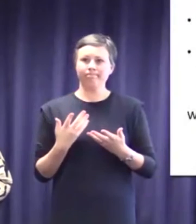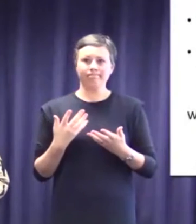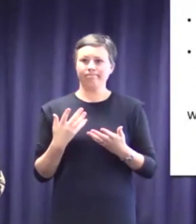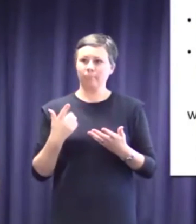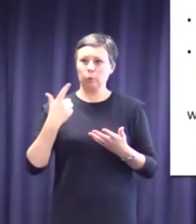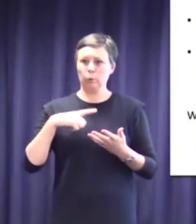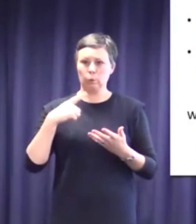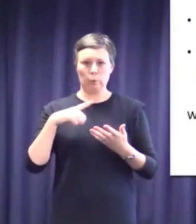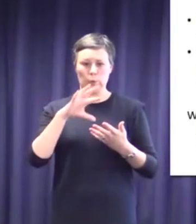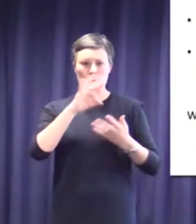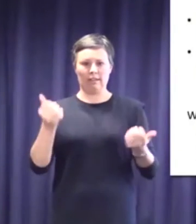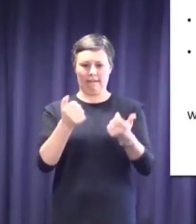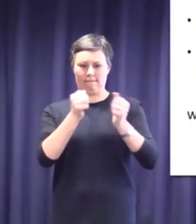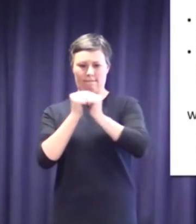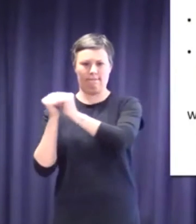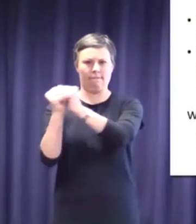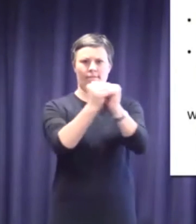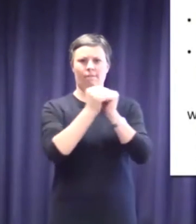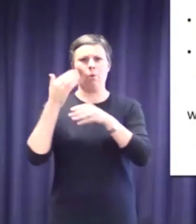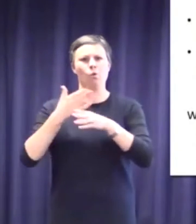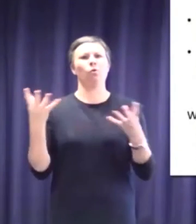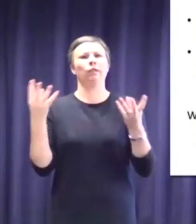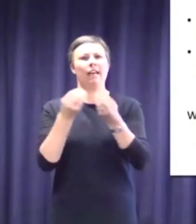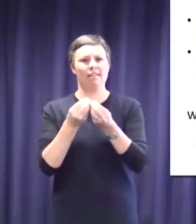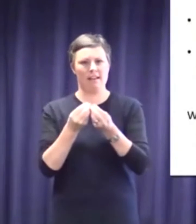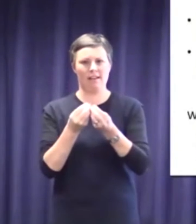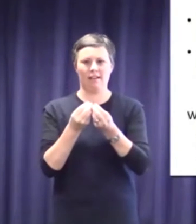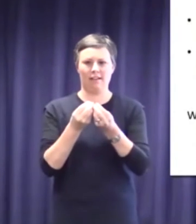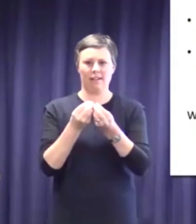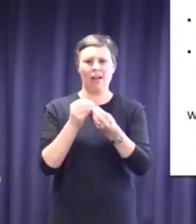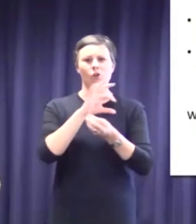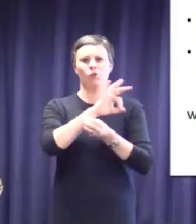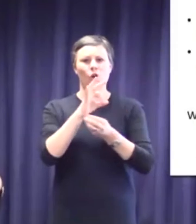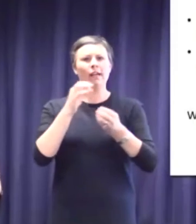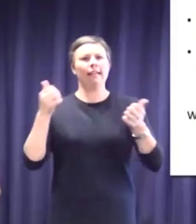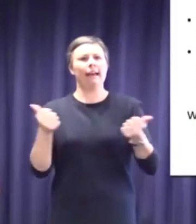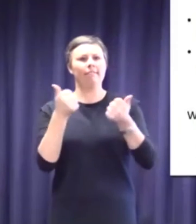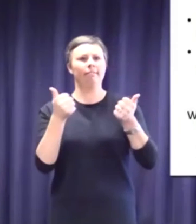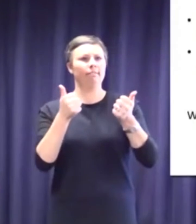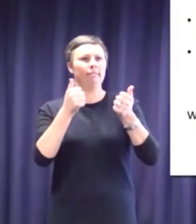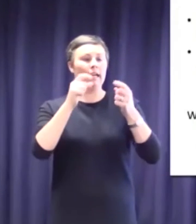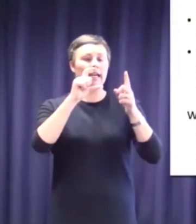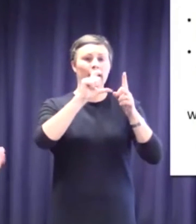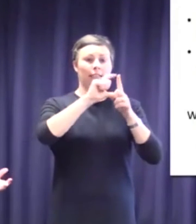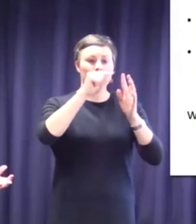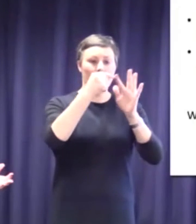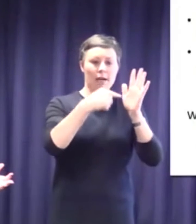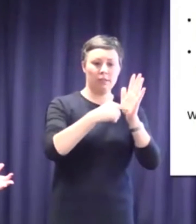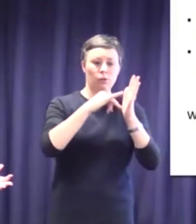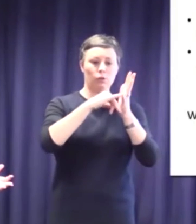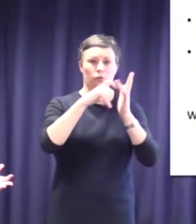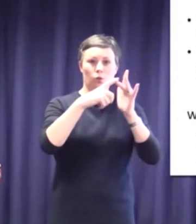a lack of cooperation and a lack of consensus between the Department of Social Services and